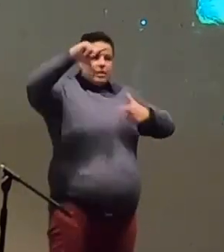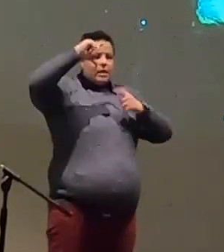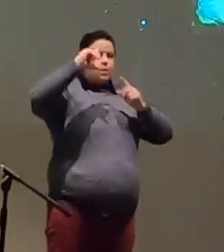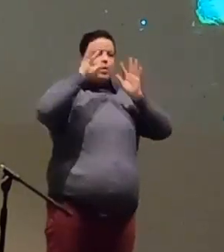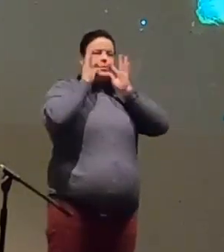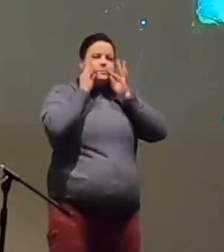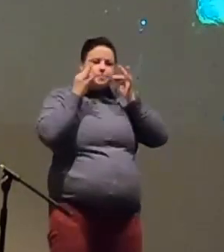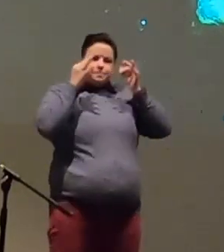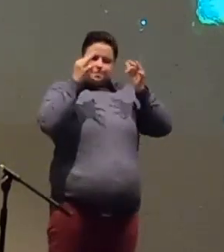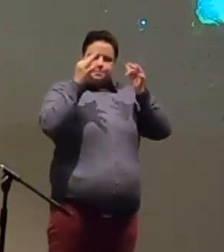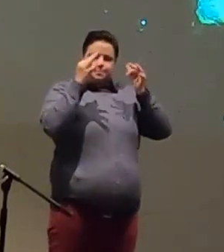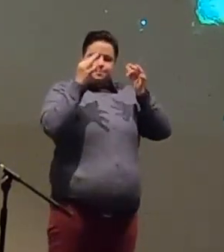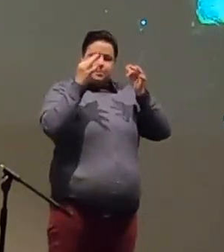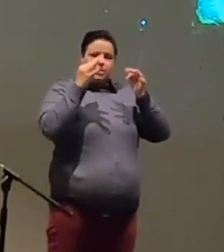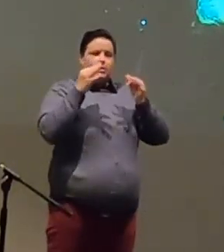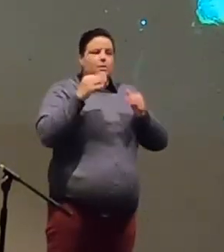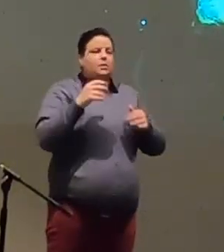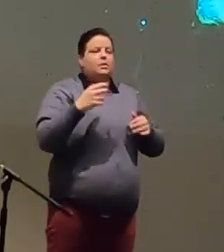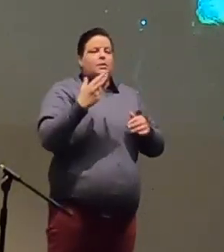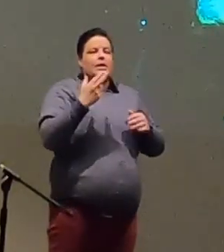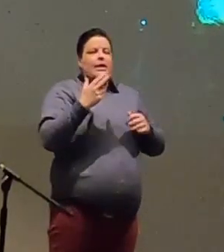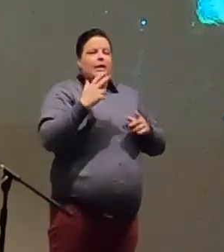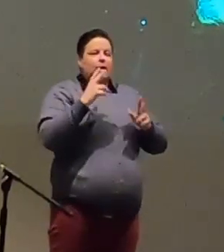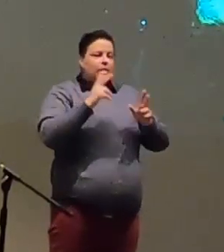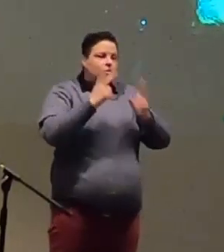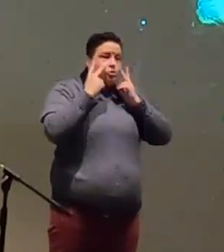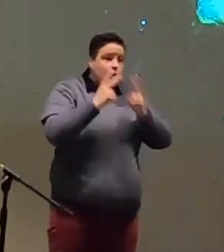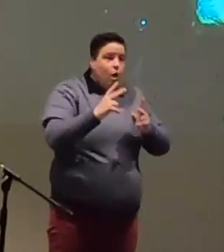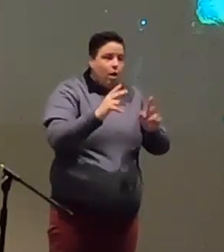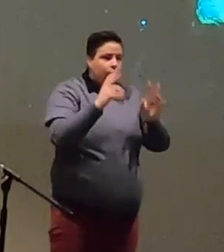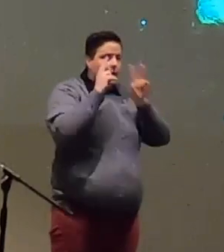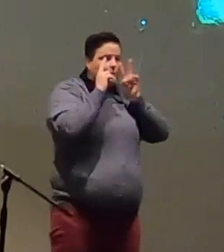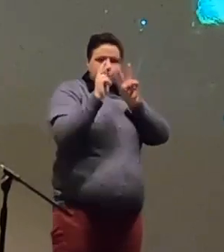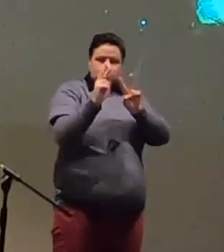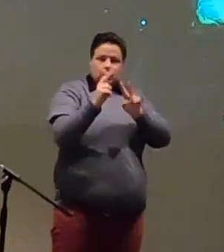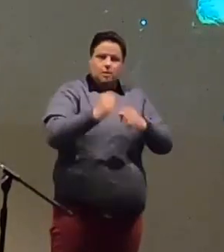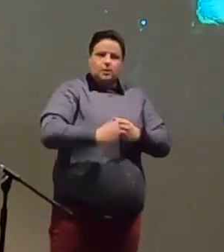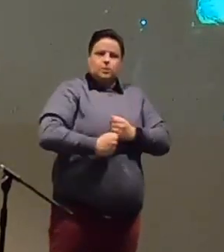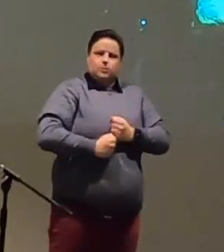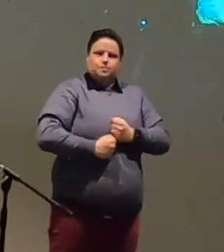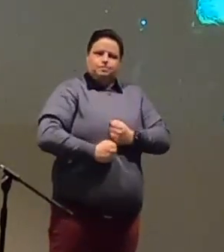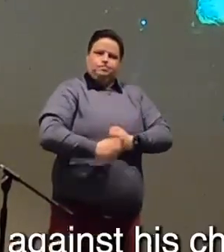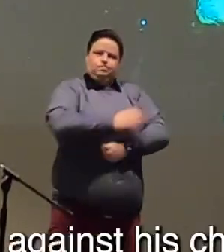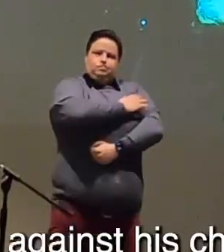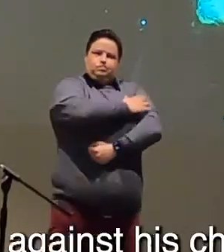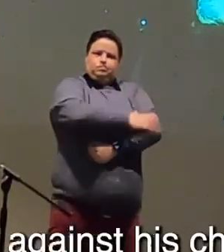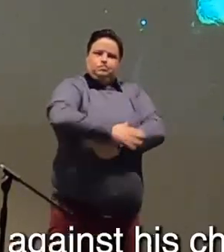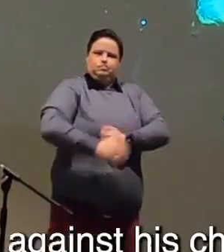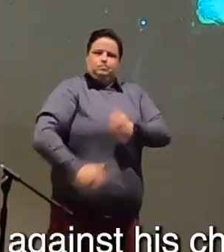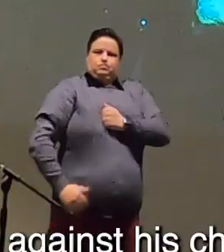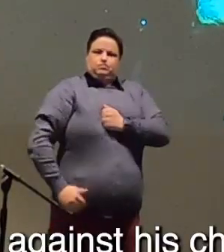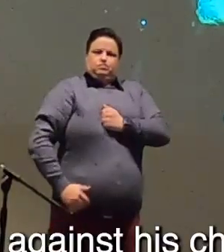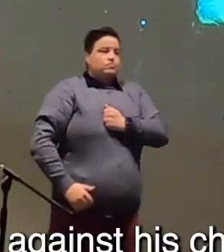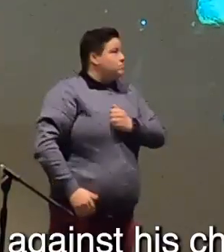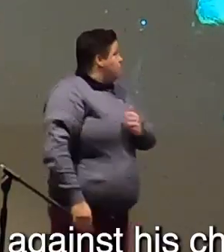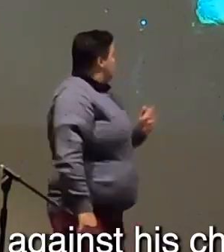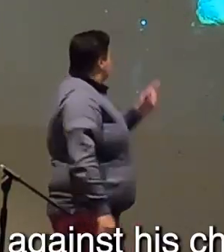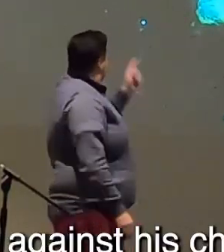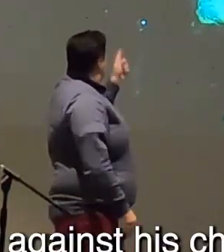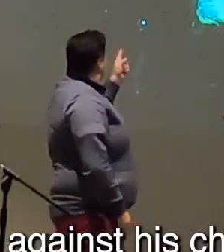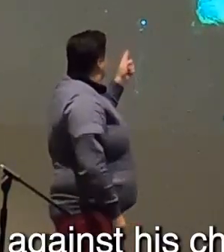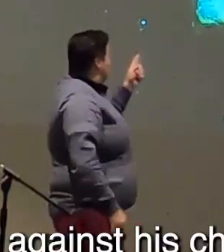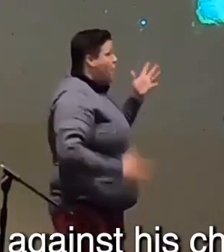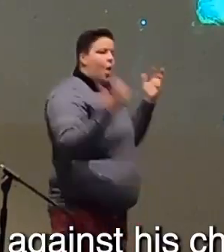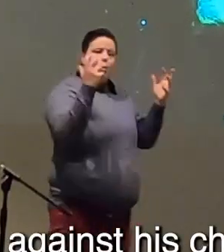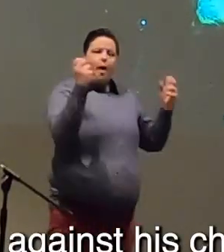goatee. Henry caught his alert glance and the tense posture of the subject's arm held against his chest to give us